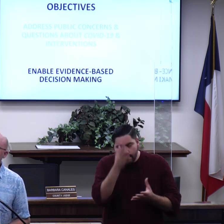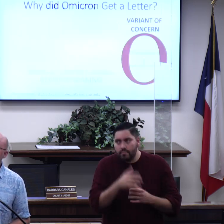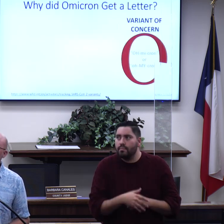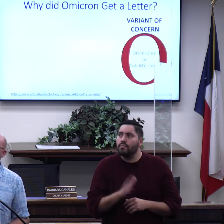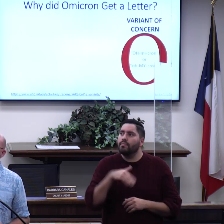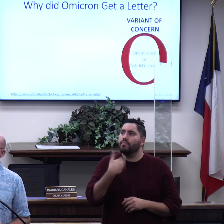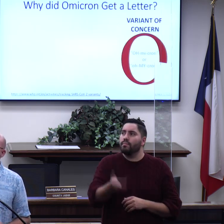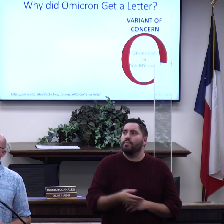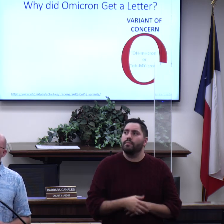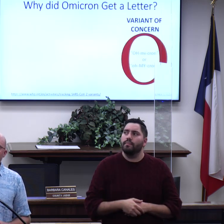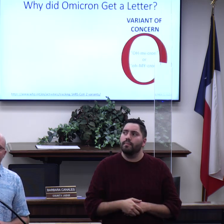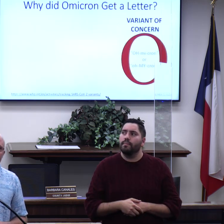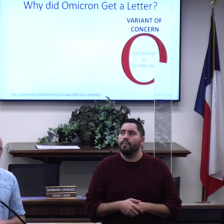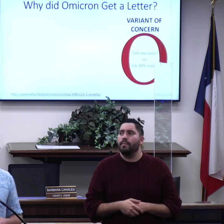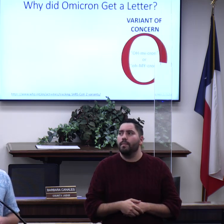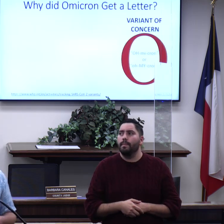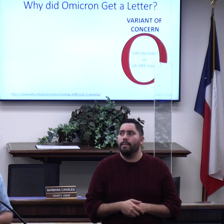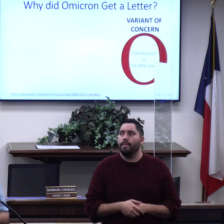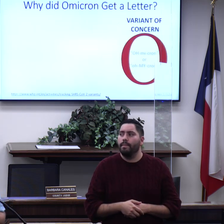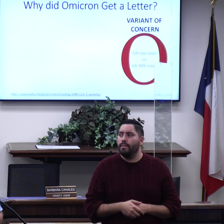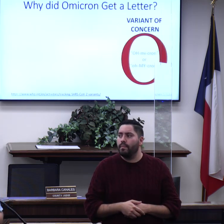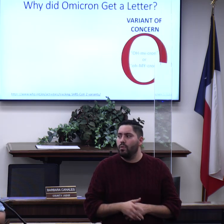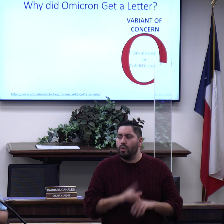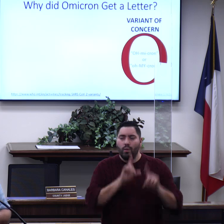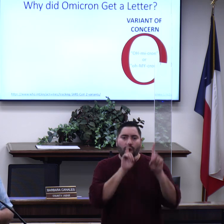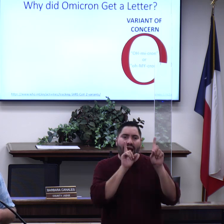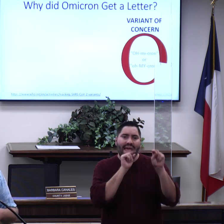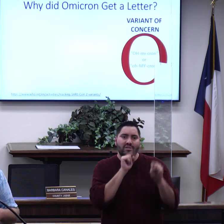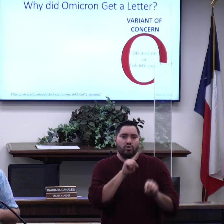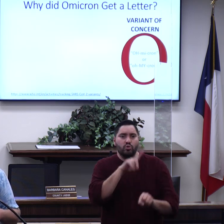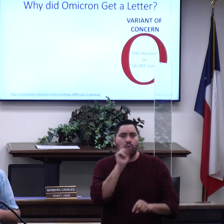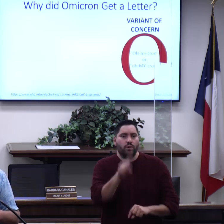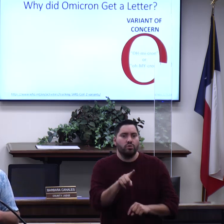Next. Okay, so we're going to answer some questions.